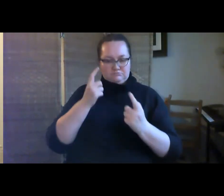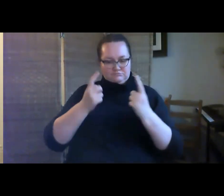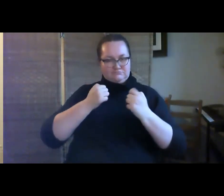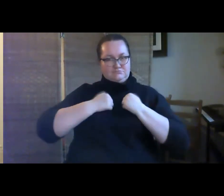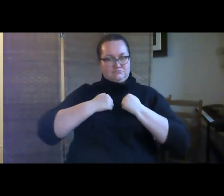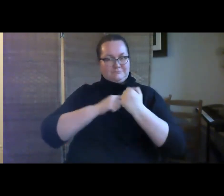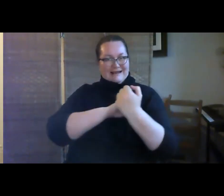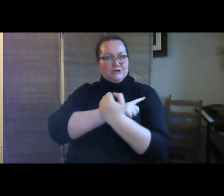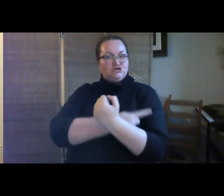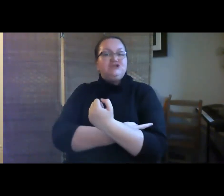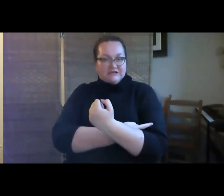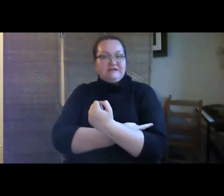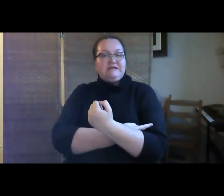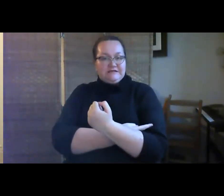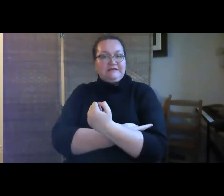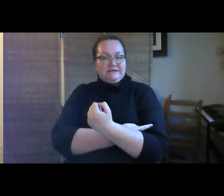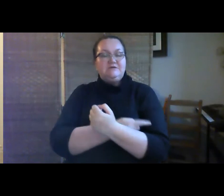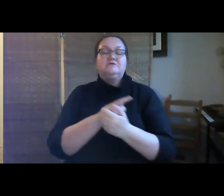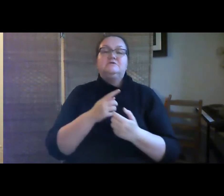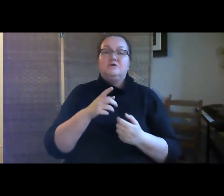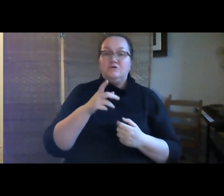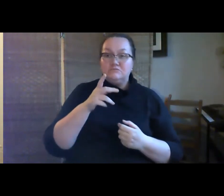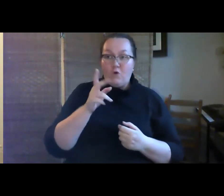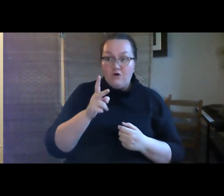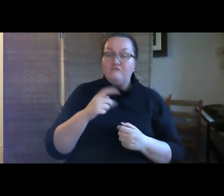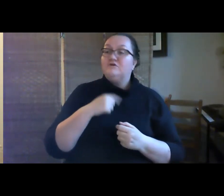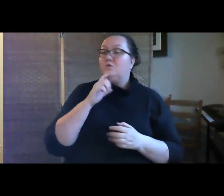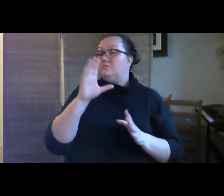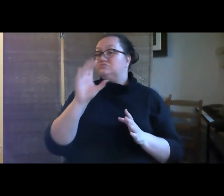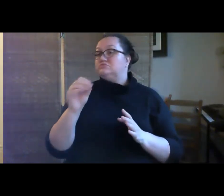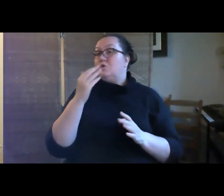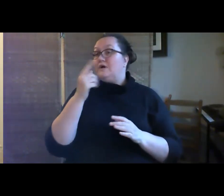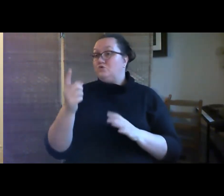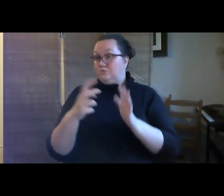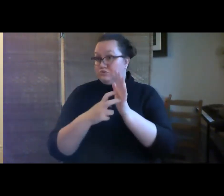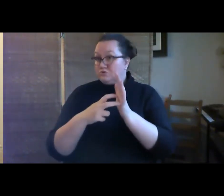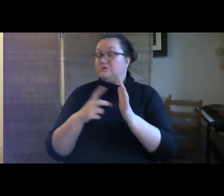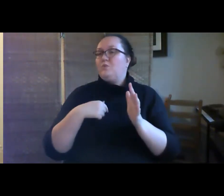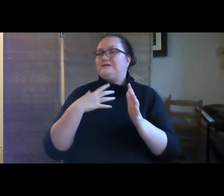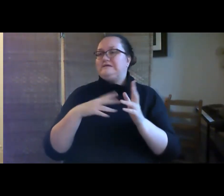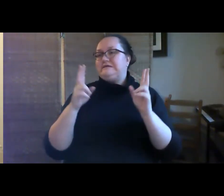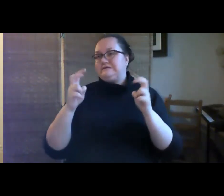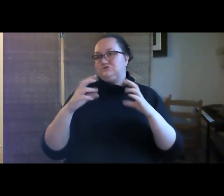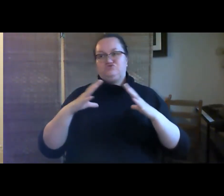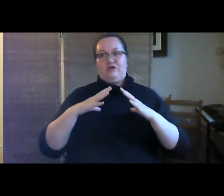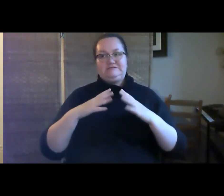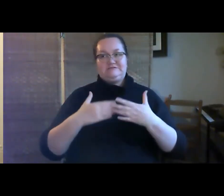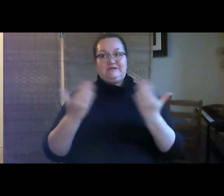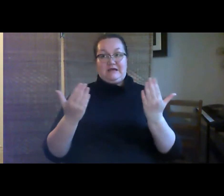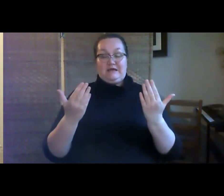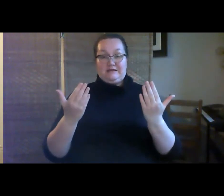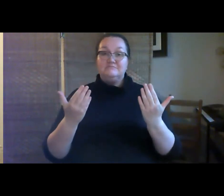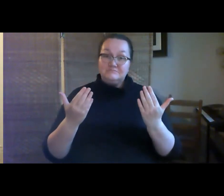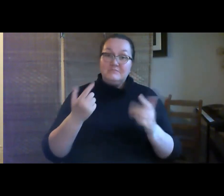We will often ensure that there are rest days scheduled within trips, and if journeys to arrive at a destination